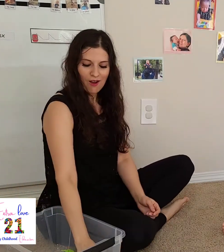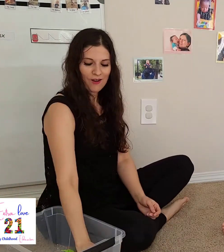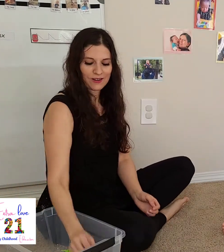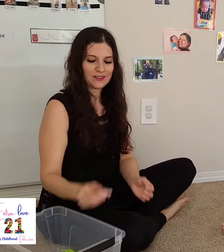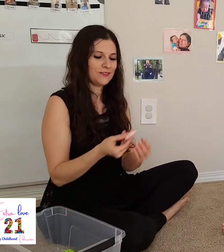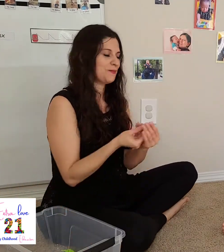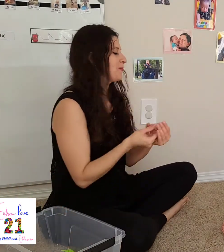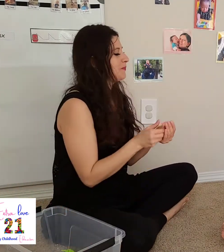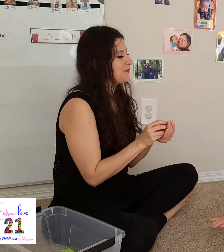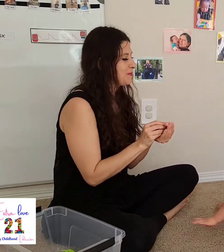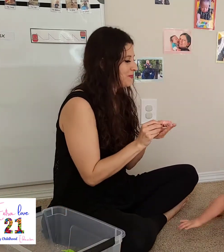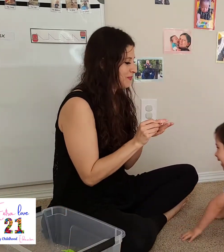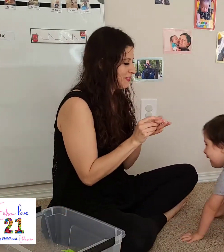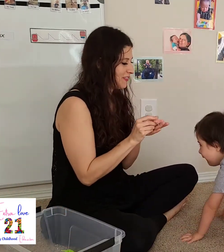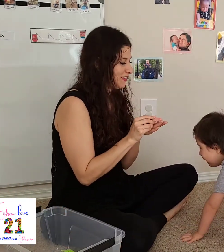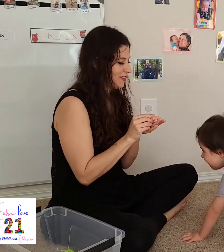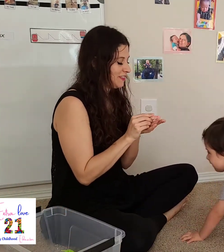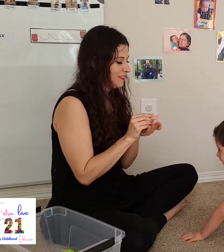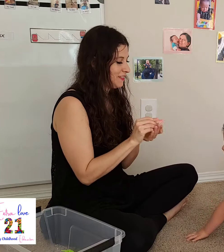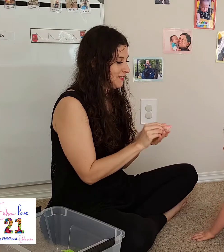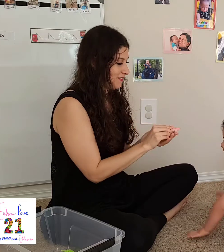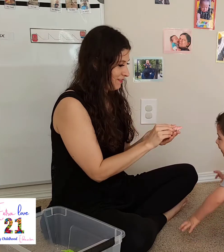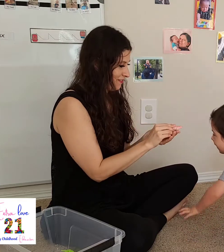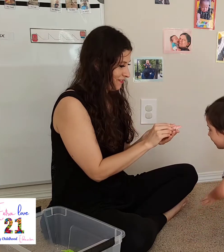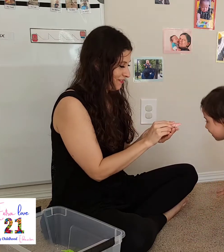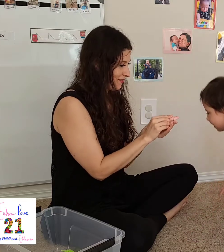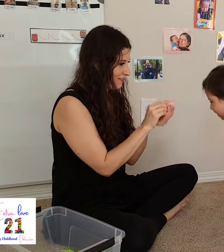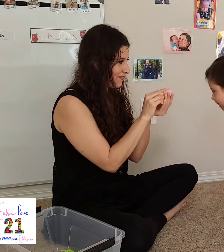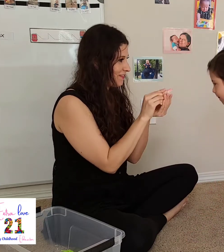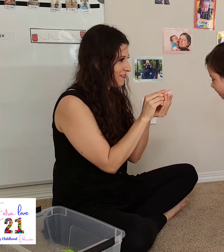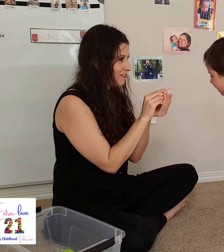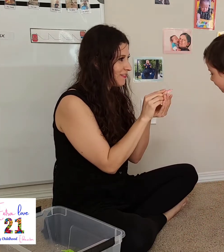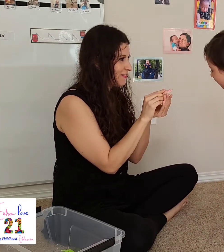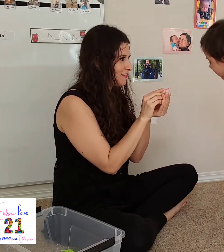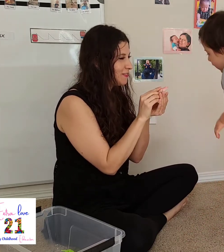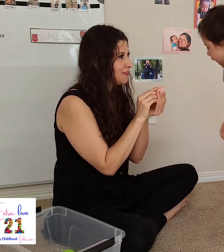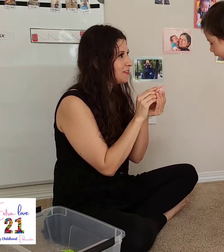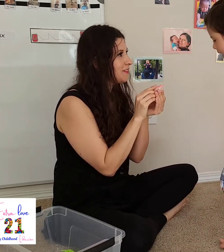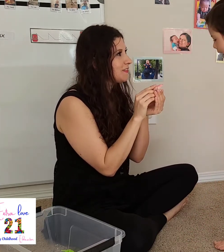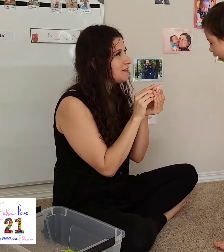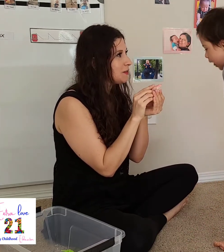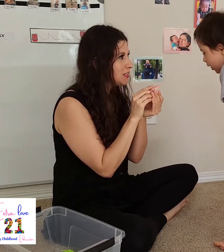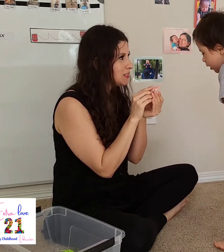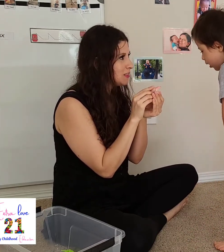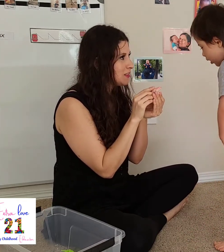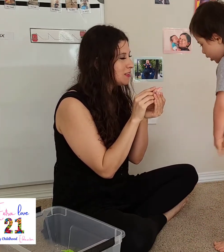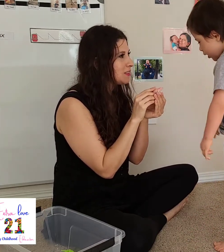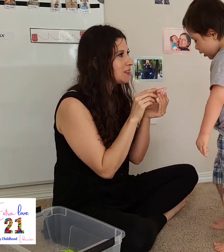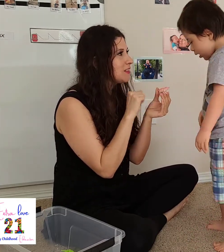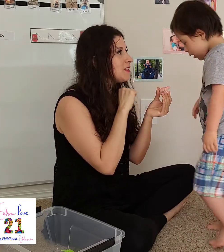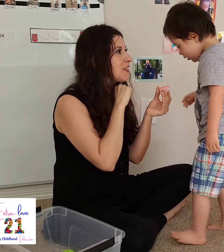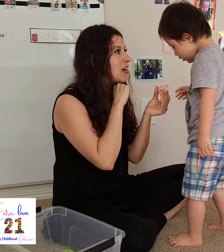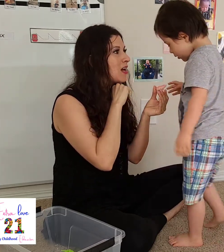is it? It's a